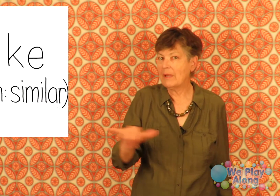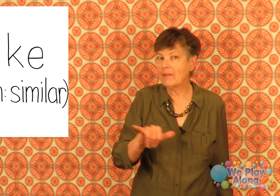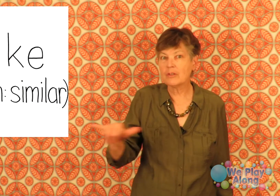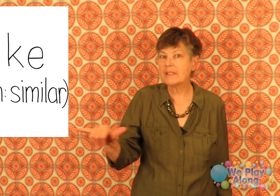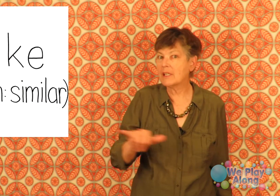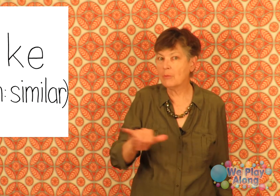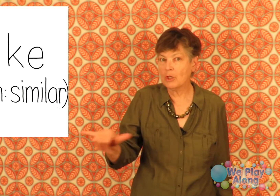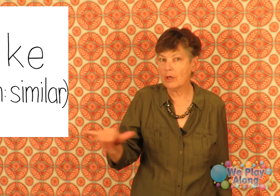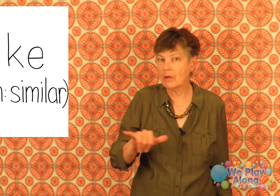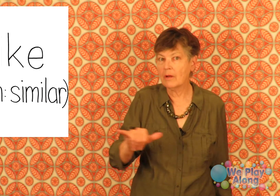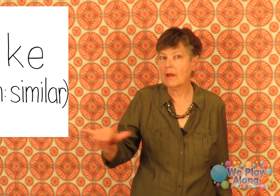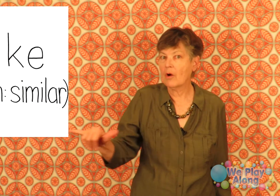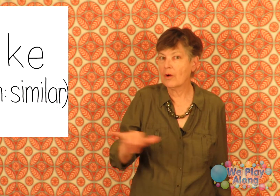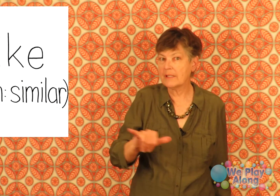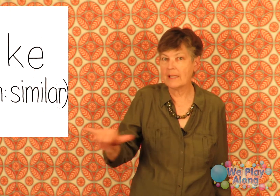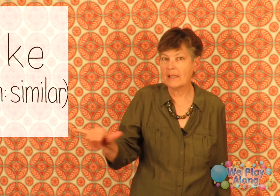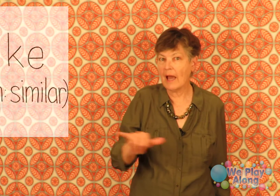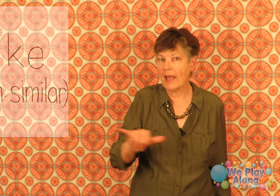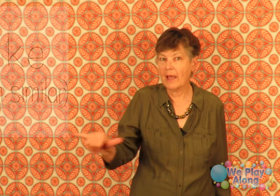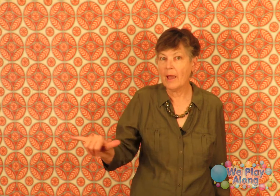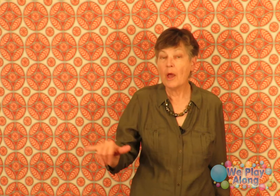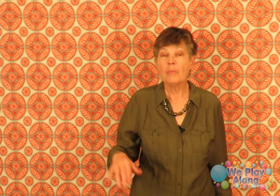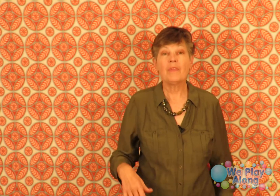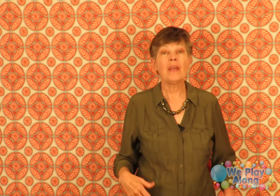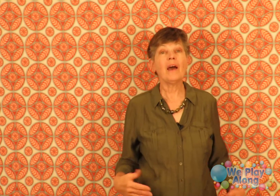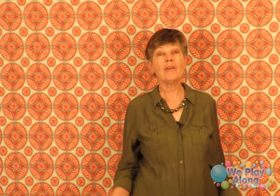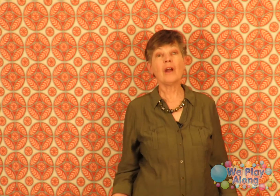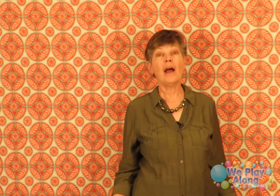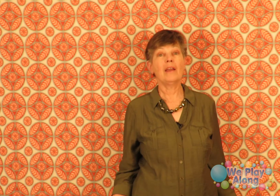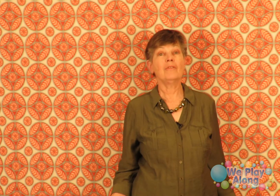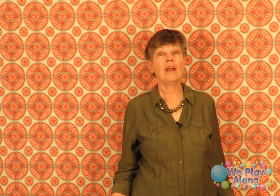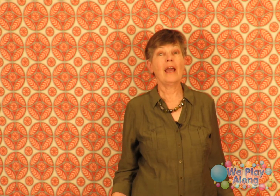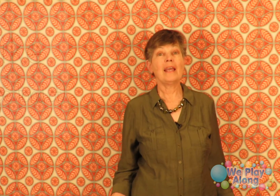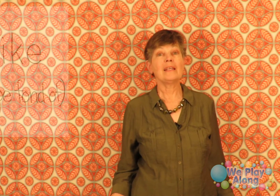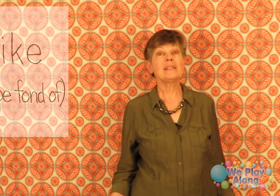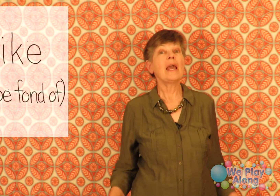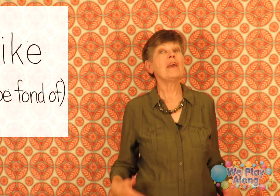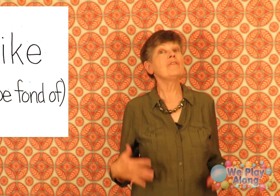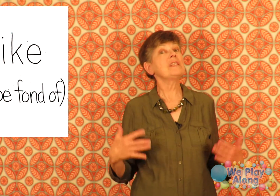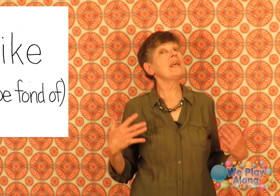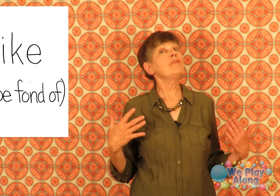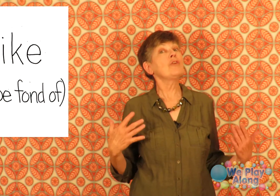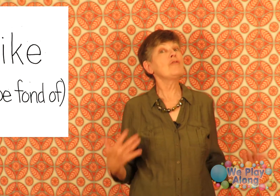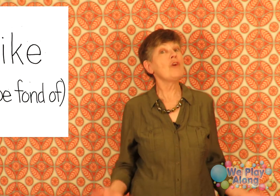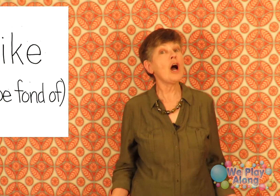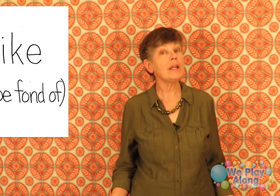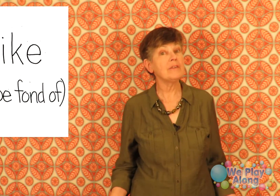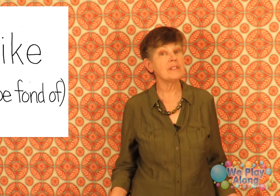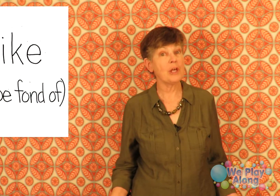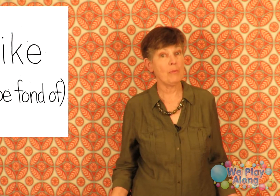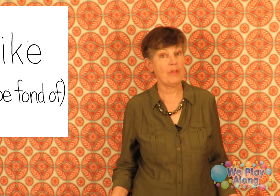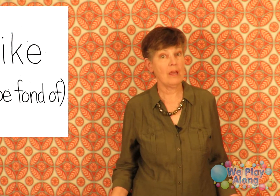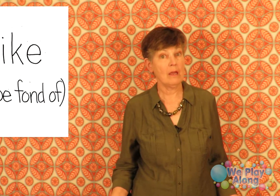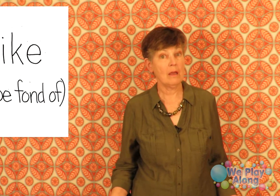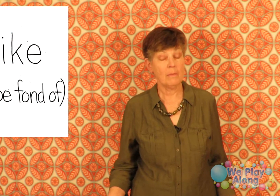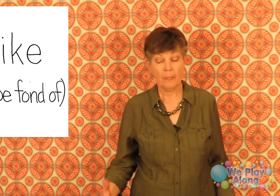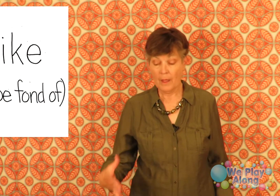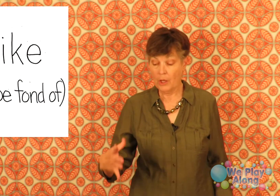be they're similar, or as in like. But the other kind of like is if you're fond of something, you're